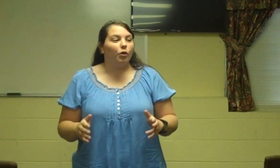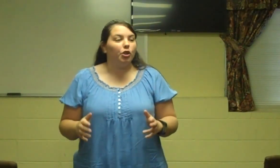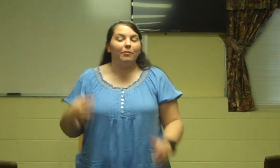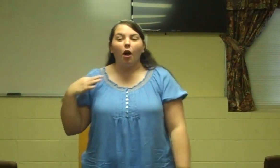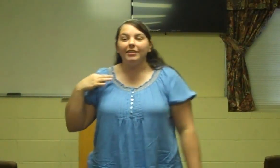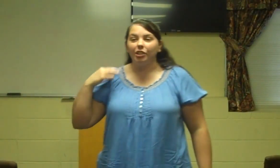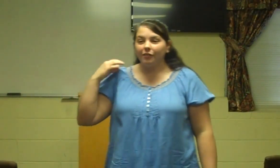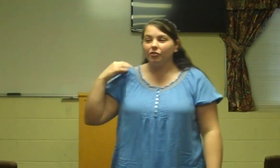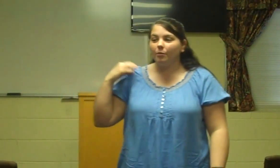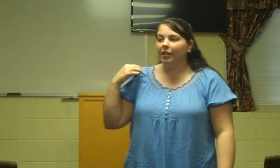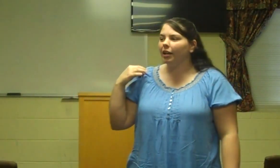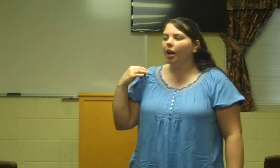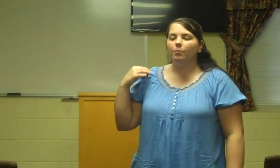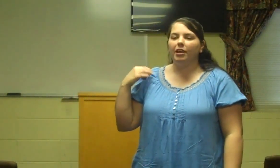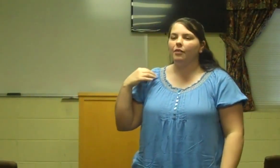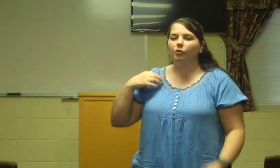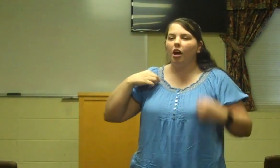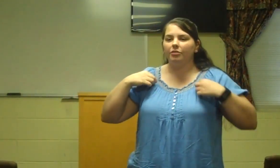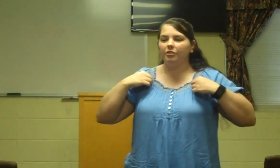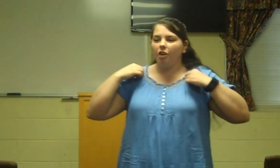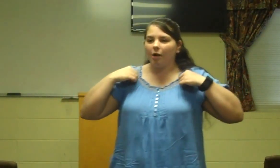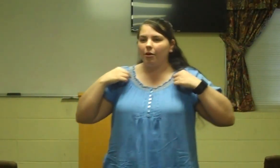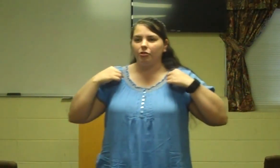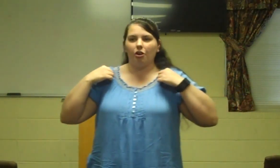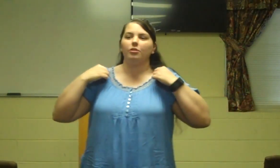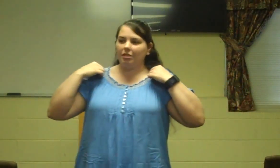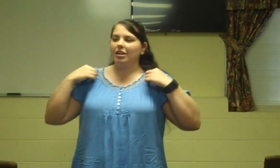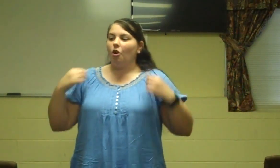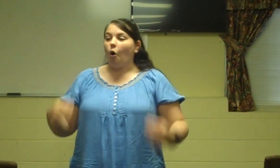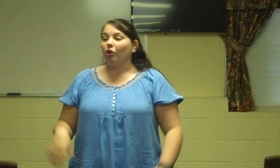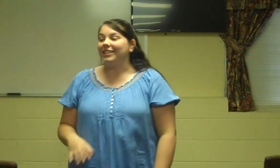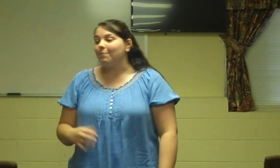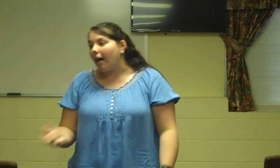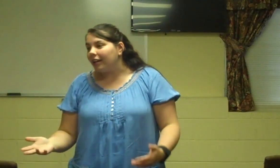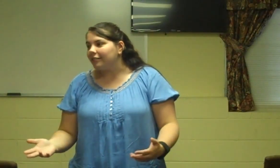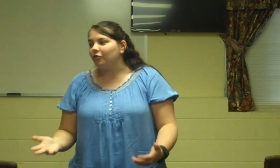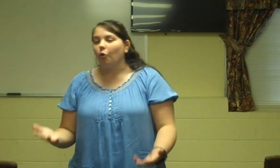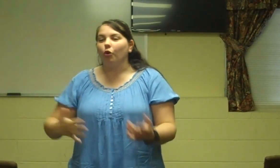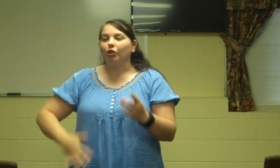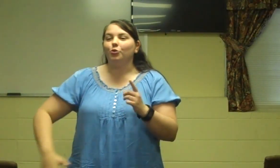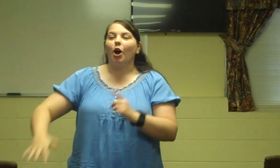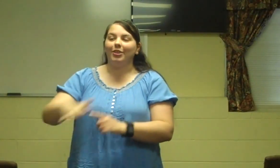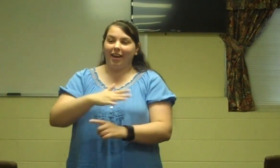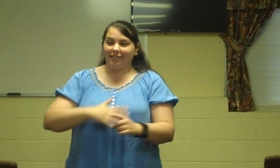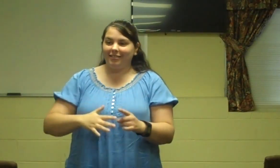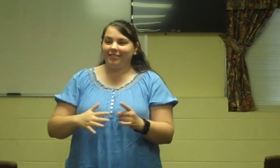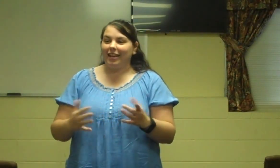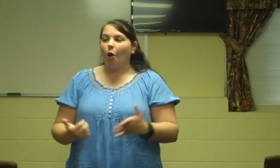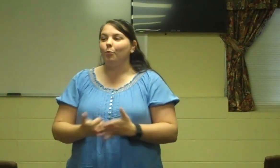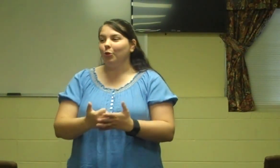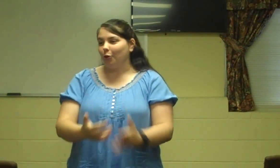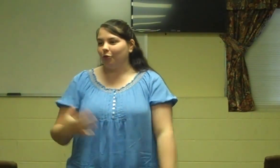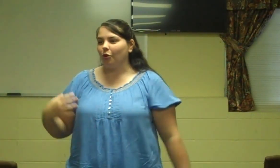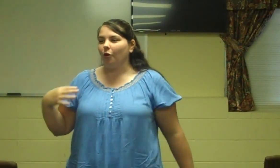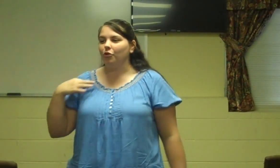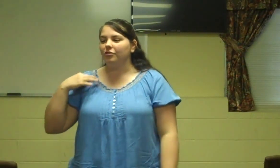you could be volunteering for something, be careful not to talk about your shirt, or at least spell it, or use context that help you. So if you just